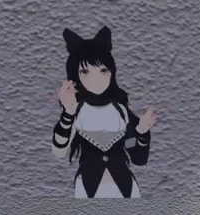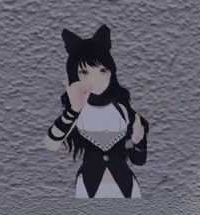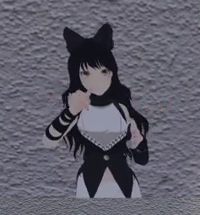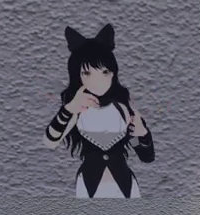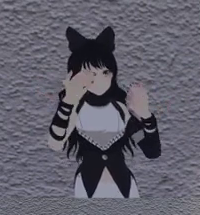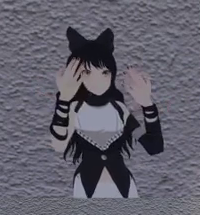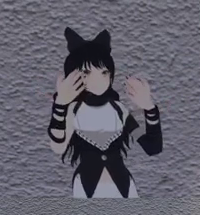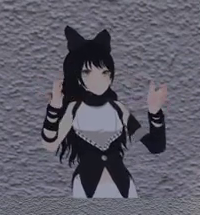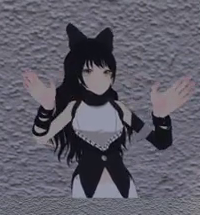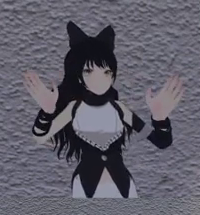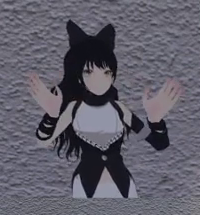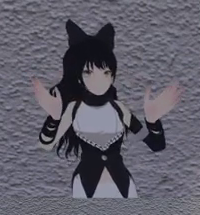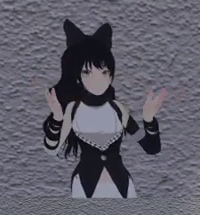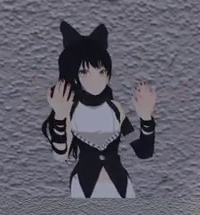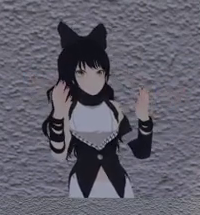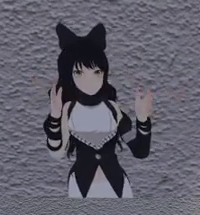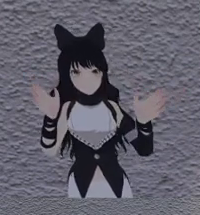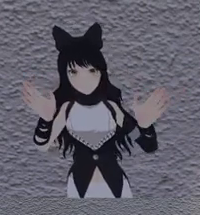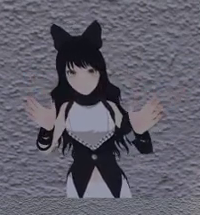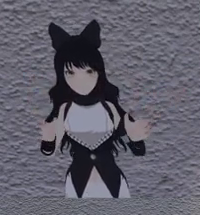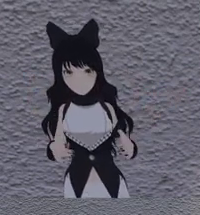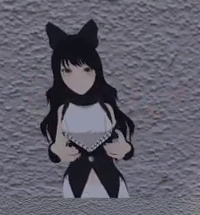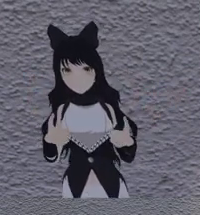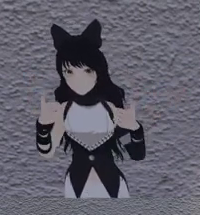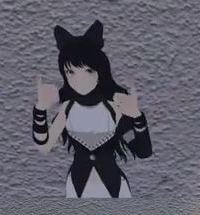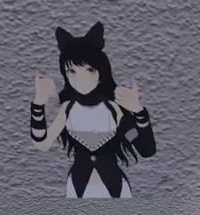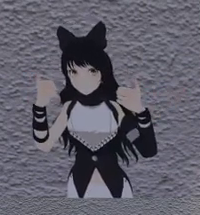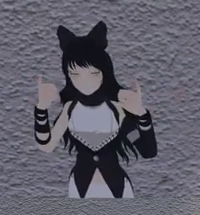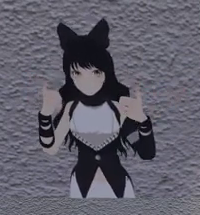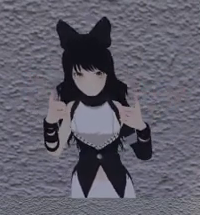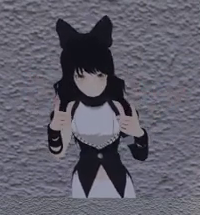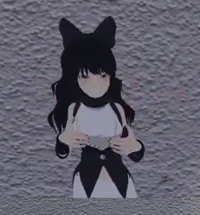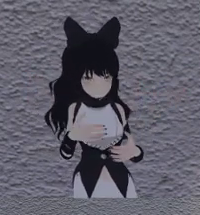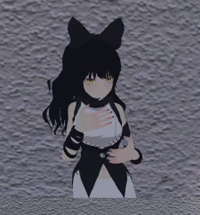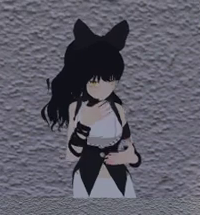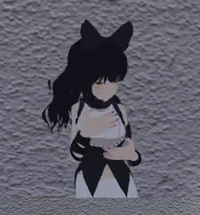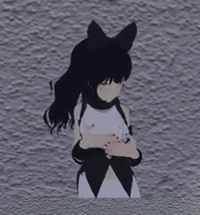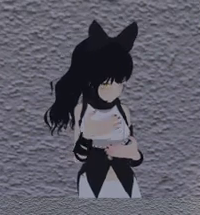Like that phrase, you know? Yeah, just like that, over.